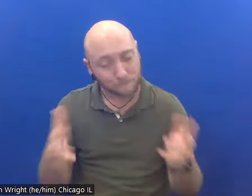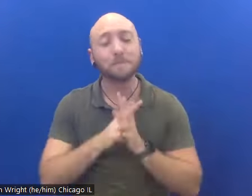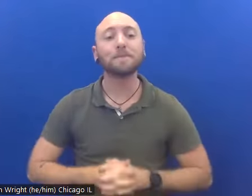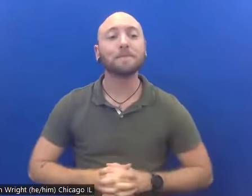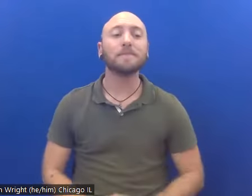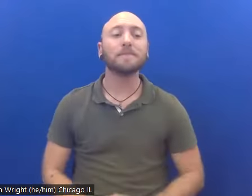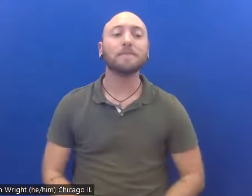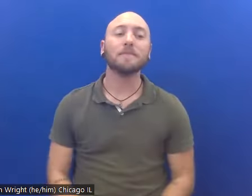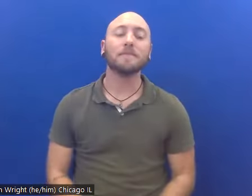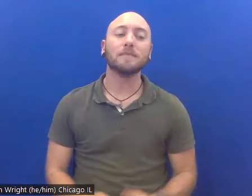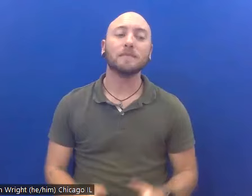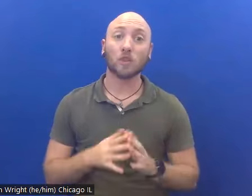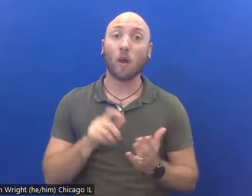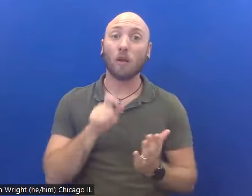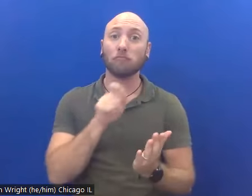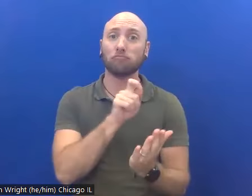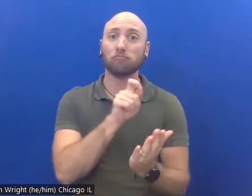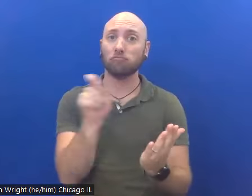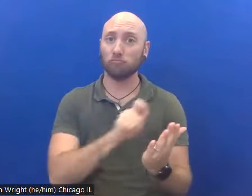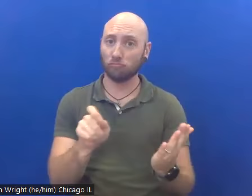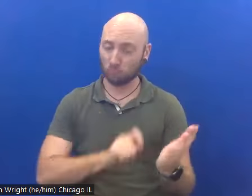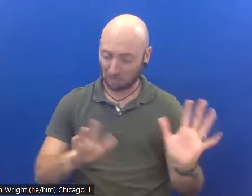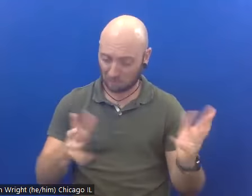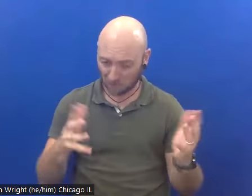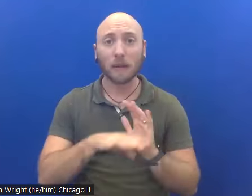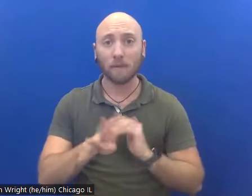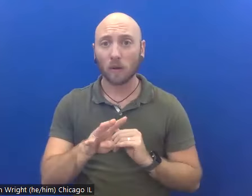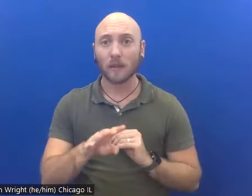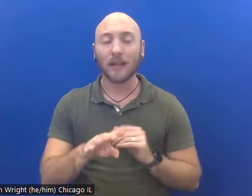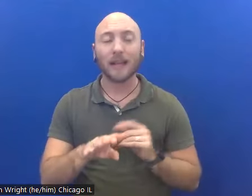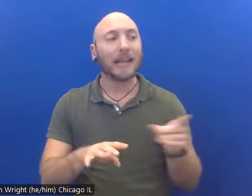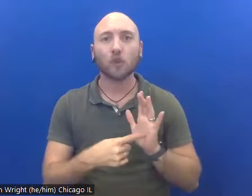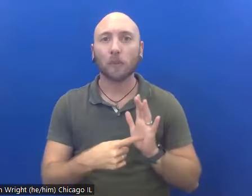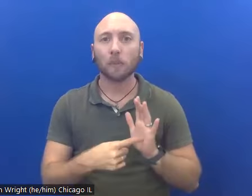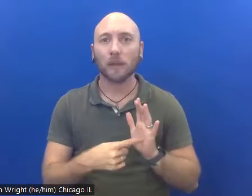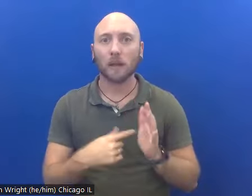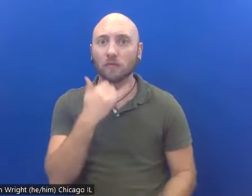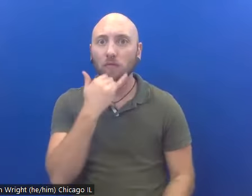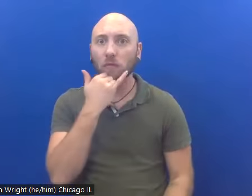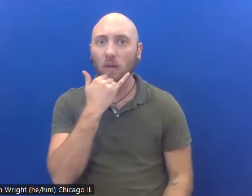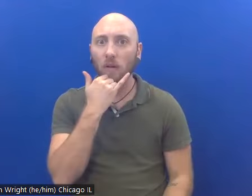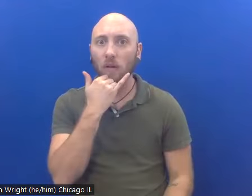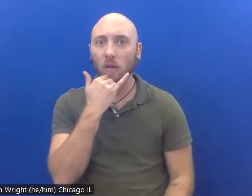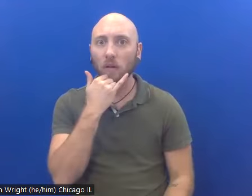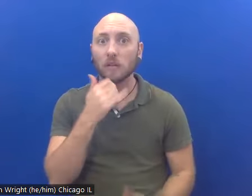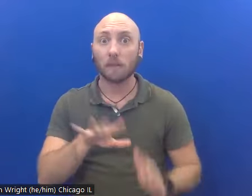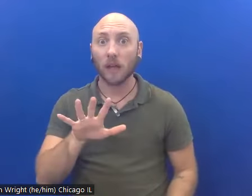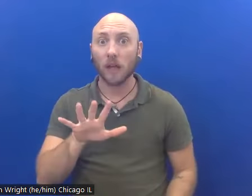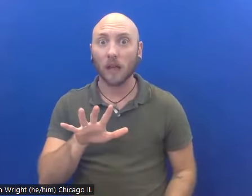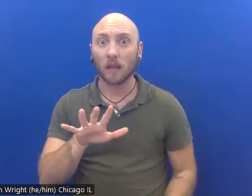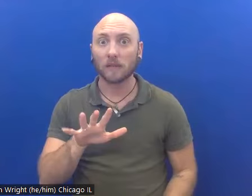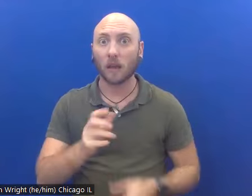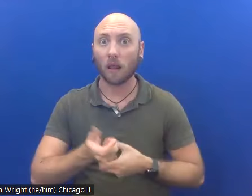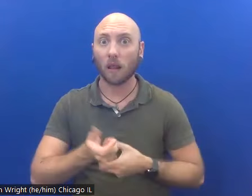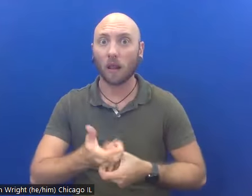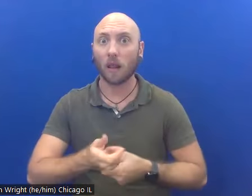I do my 4th step, and I do my 5th step, and he shows me how I did my 4th step wrong, right? But I do my 5th step, I'm like, holy crap, like,